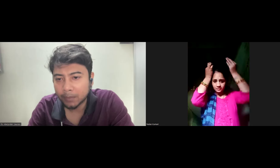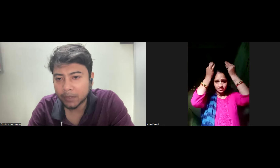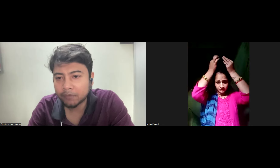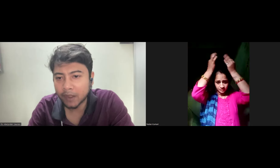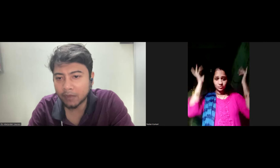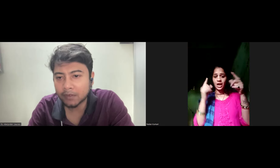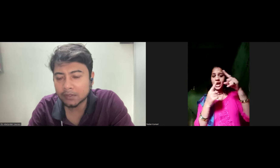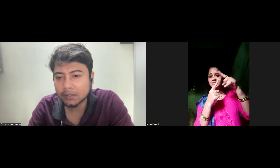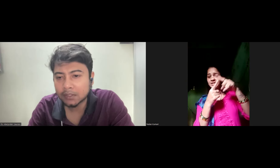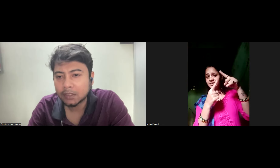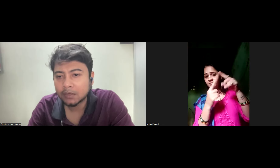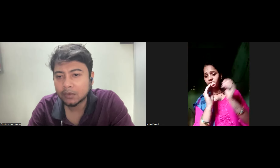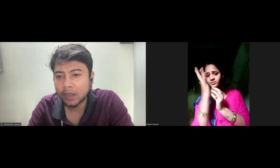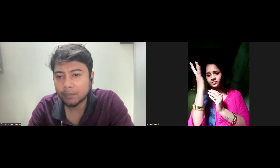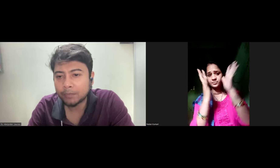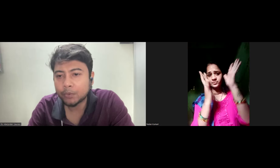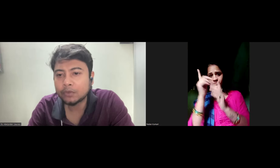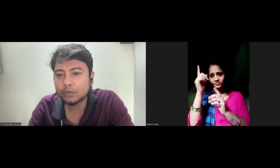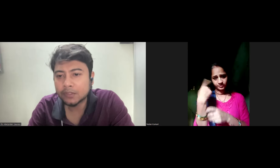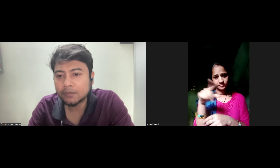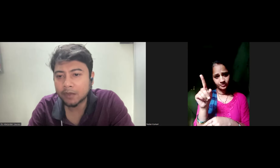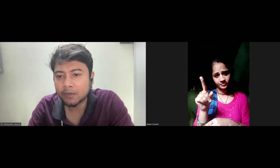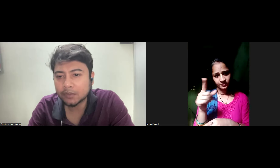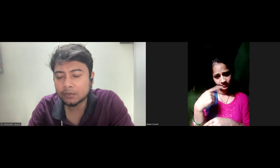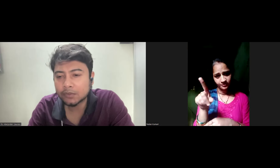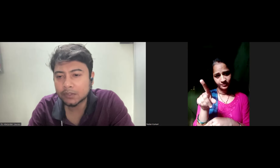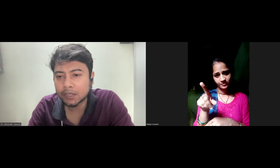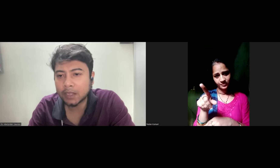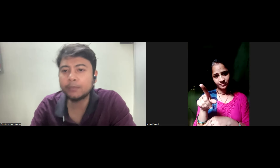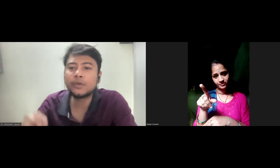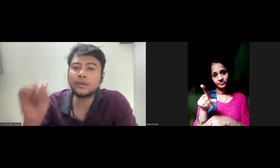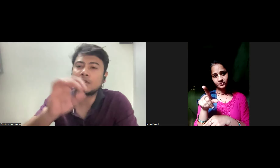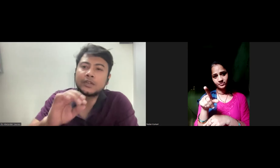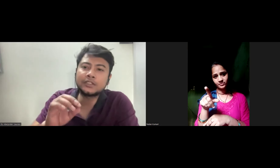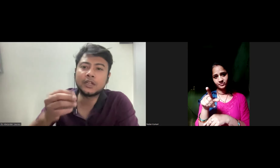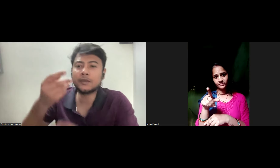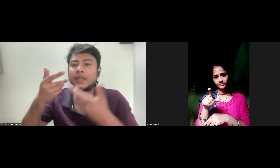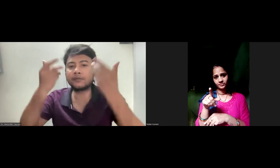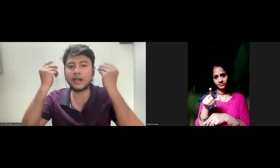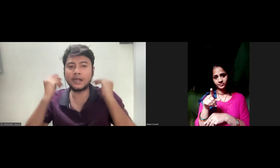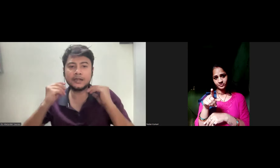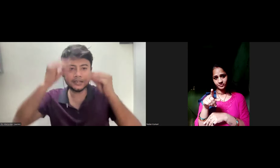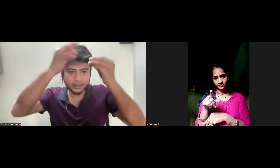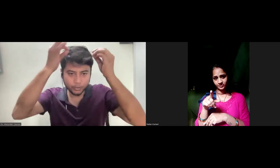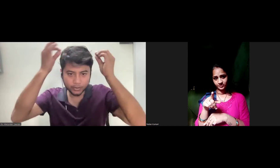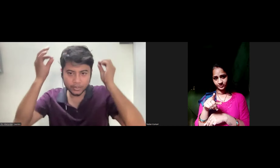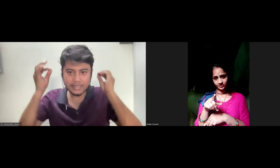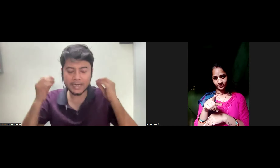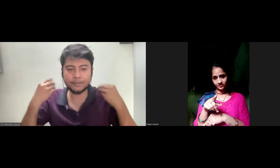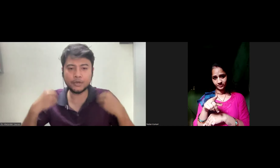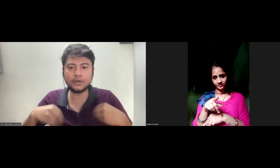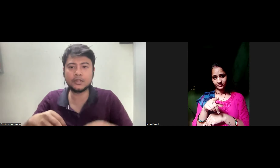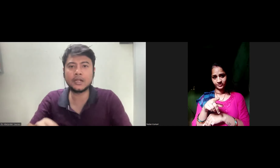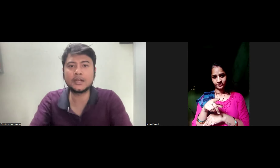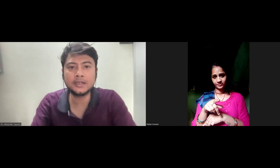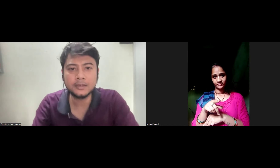And then I take a make bath. Huh? flowers. No, I put tulsi flowers on tulsi. I put it on Krishna. I make garlands and I put it on his